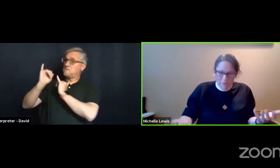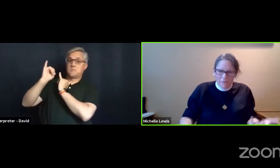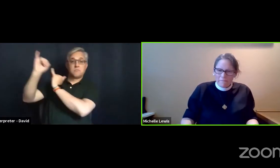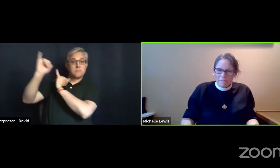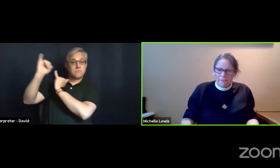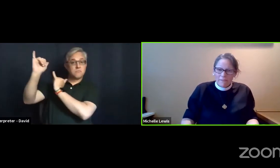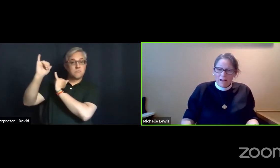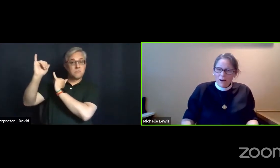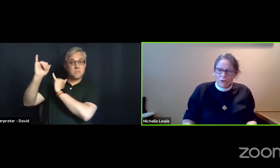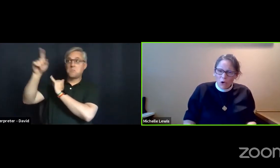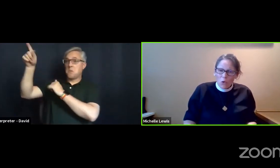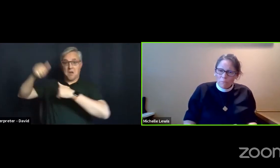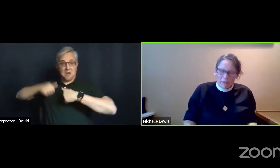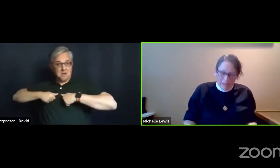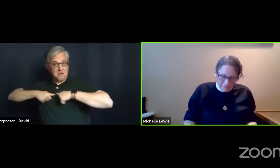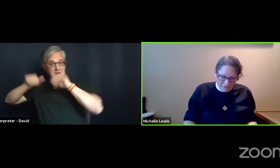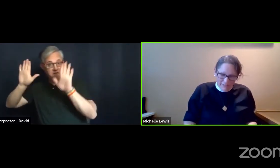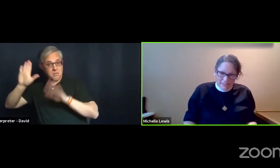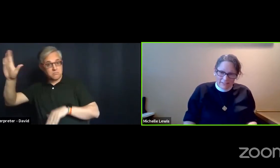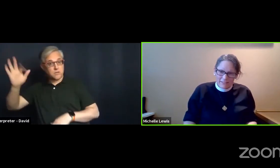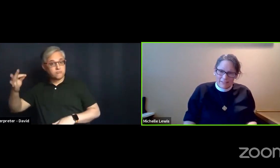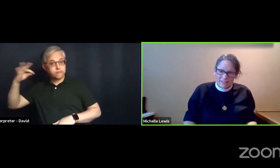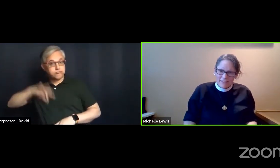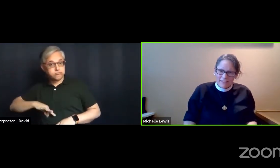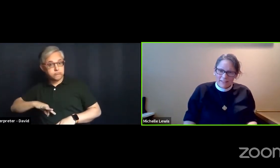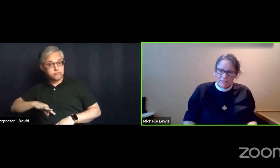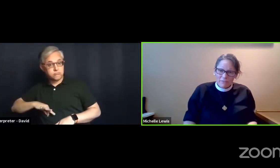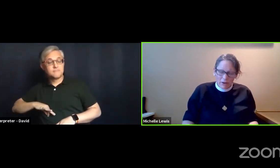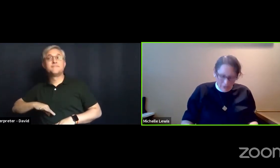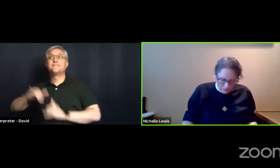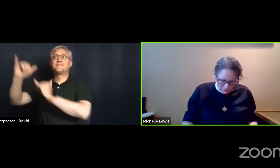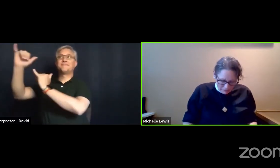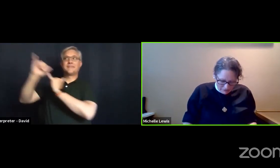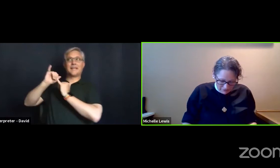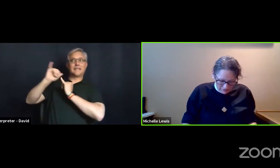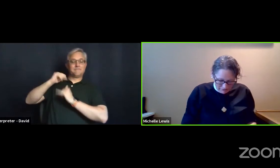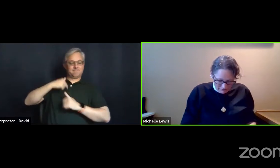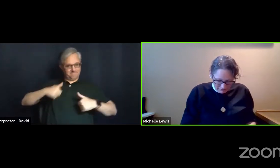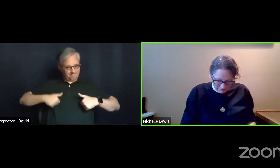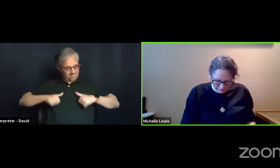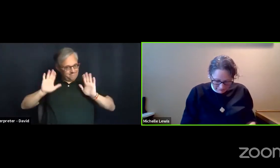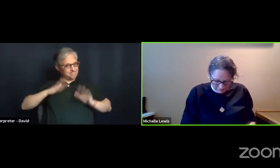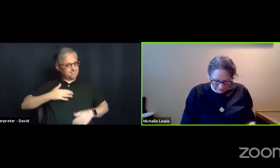up our own benefits for our neighbors.